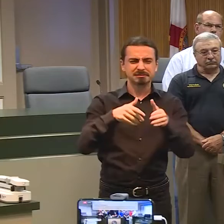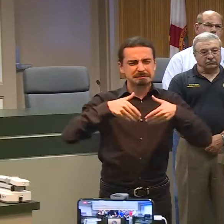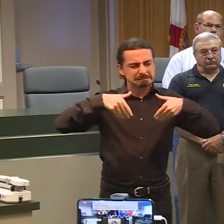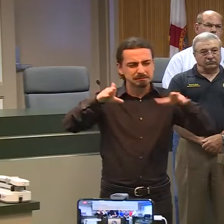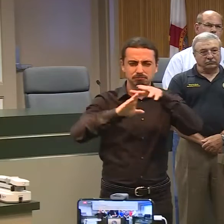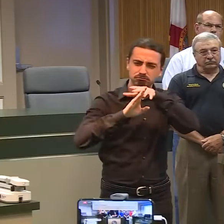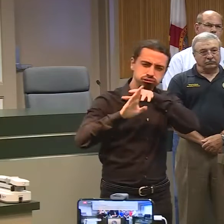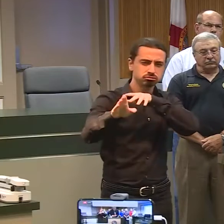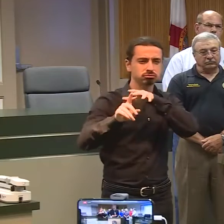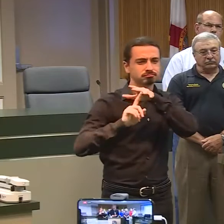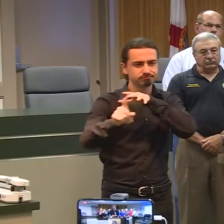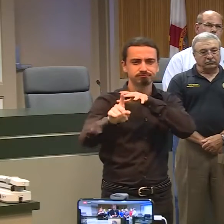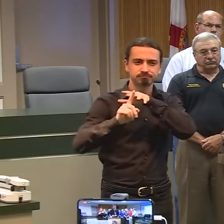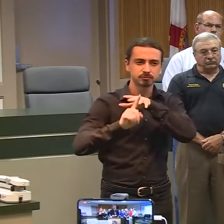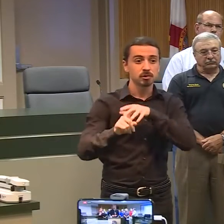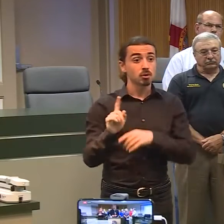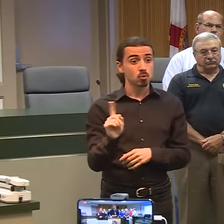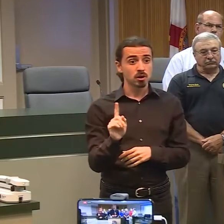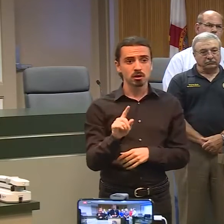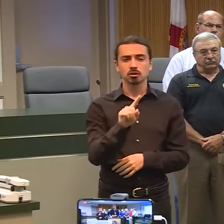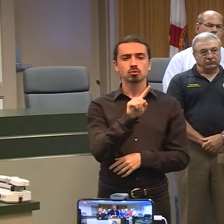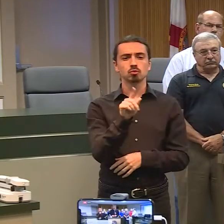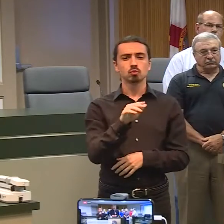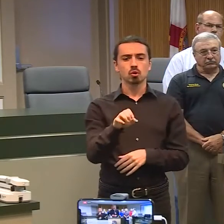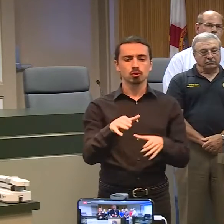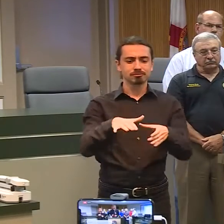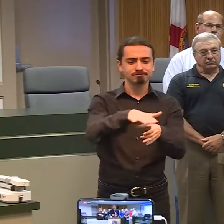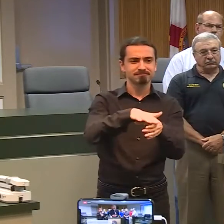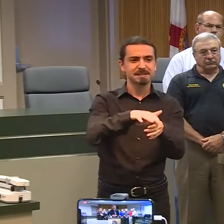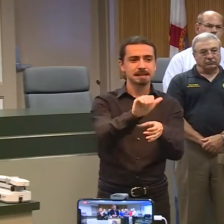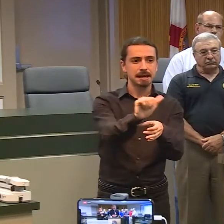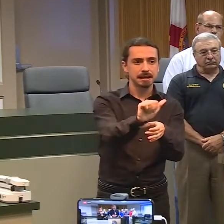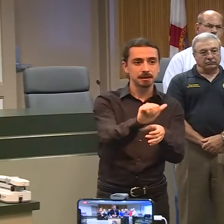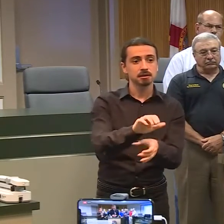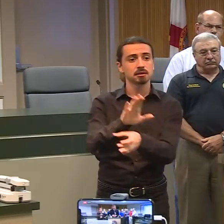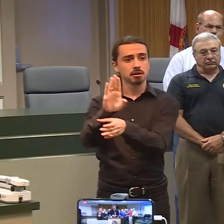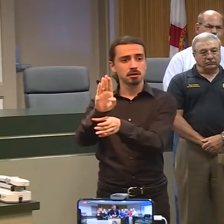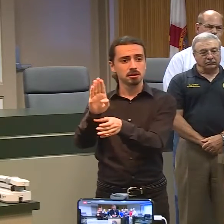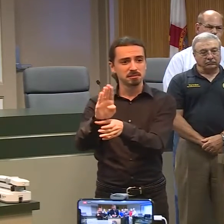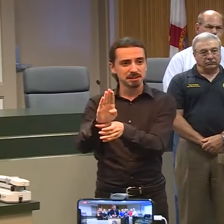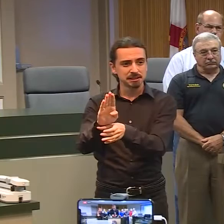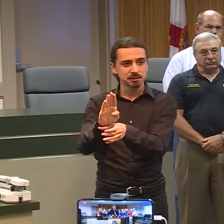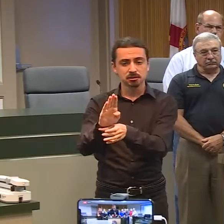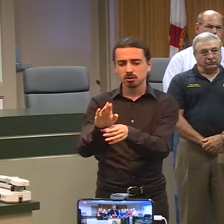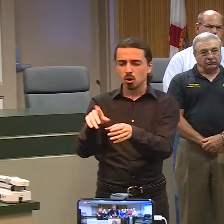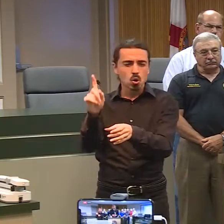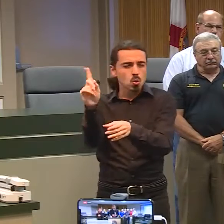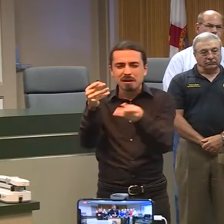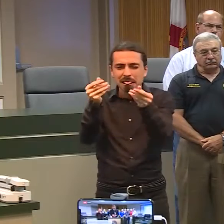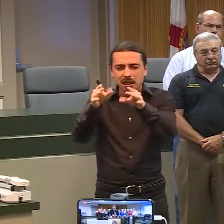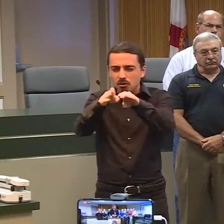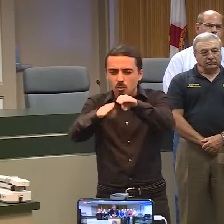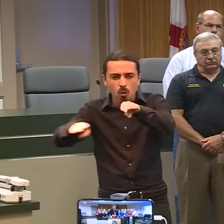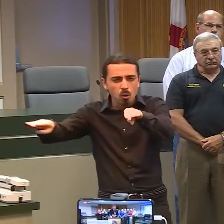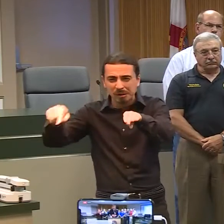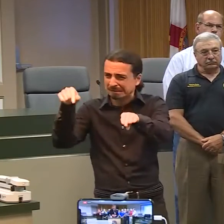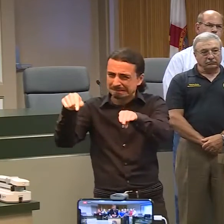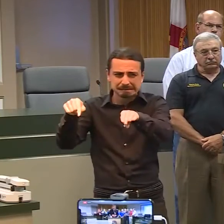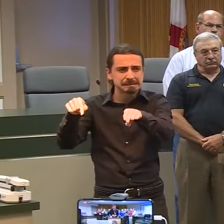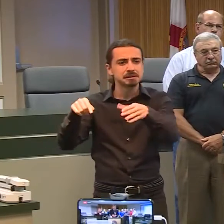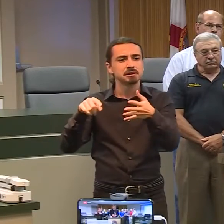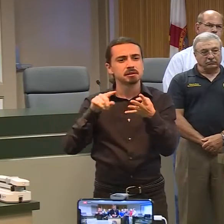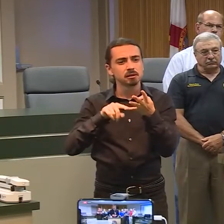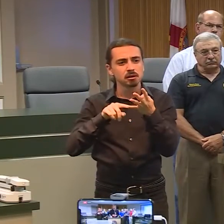A, B, low-lying areas, and any of our vulnerable homes. If you do not know your zone, please go